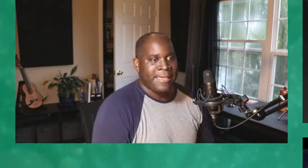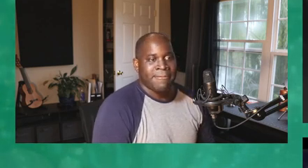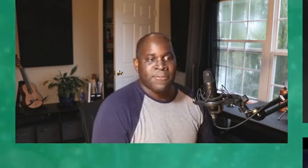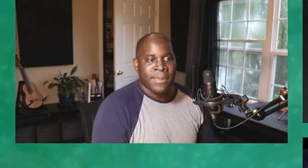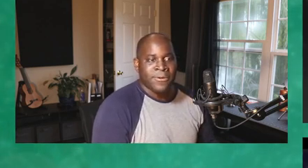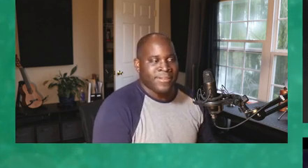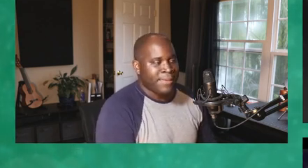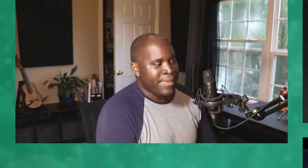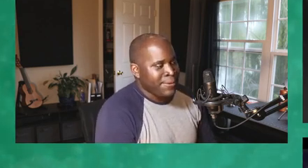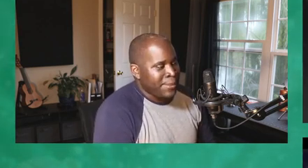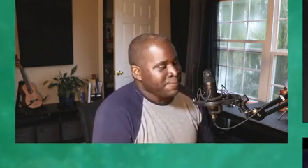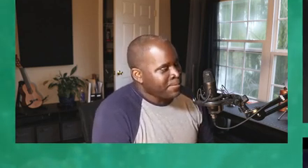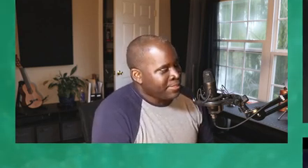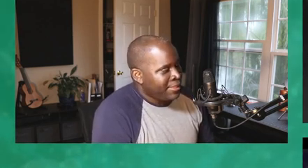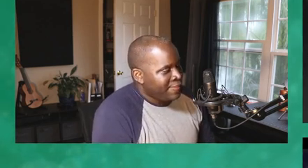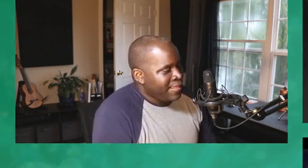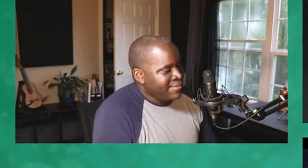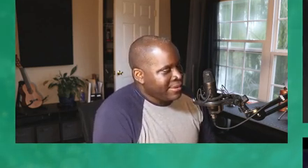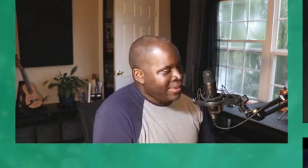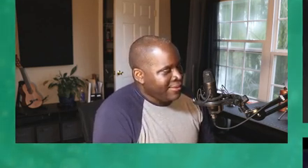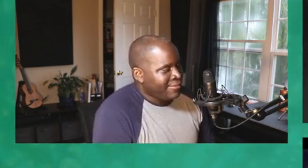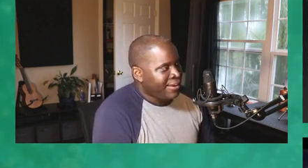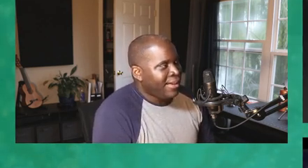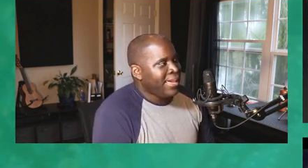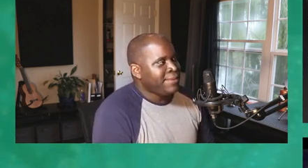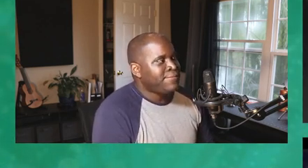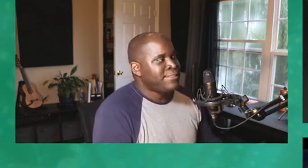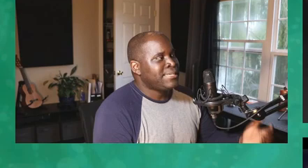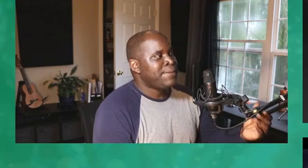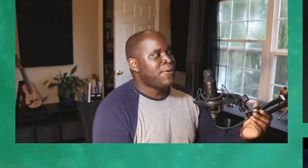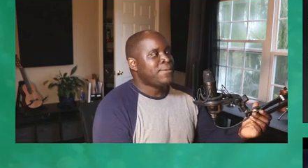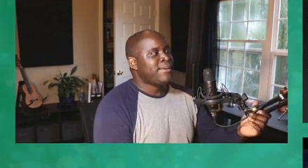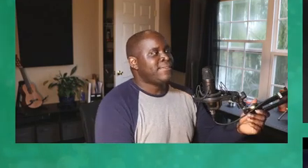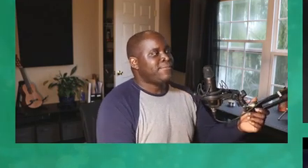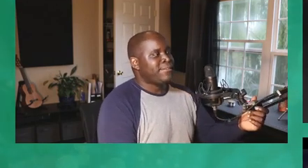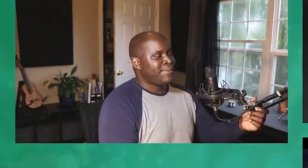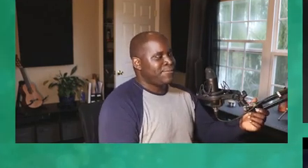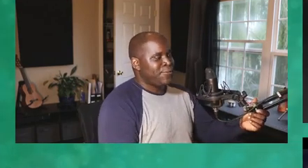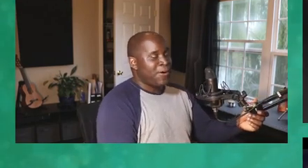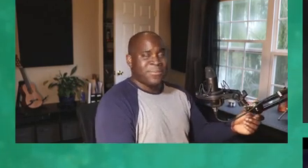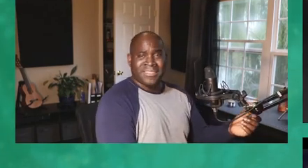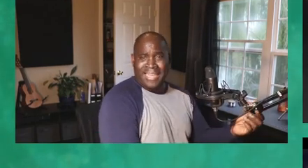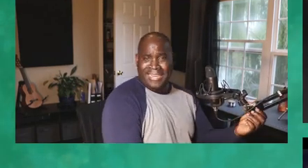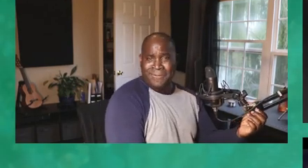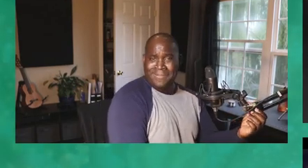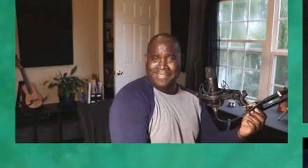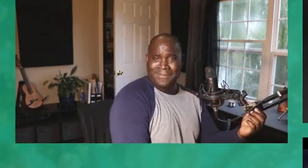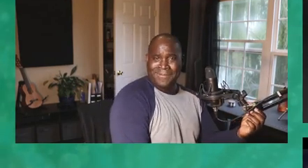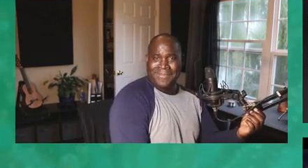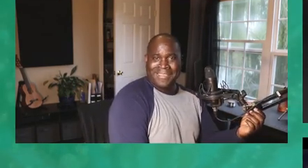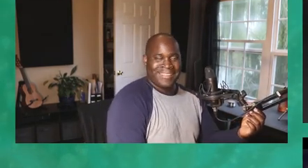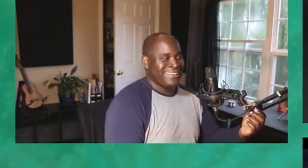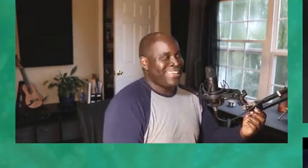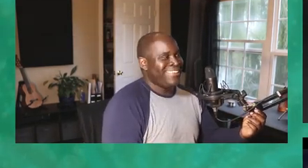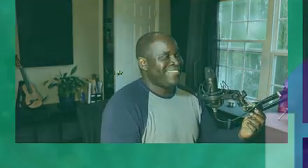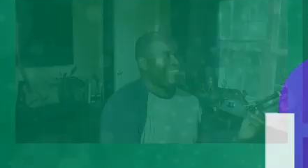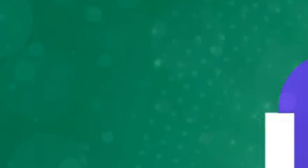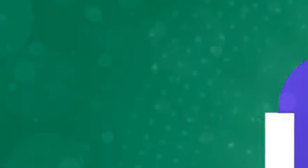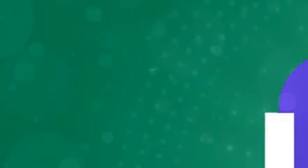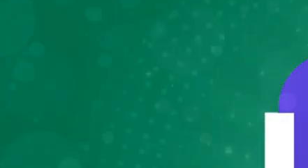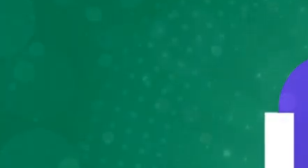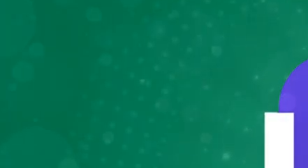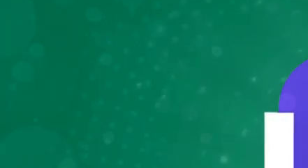and spend more time. Anyway, that's it, guys. I had a fun time. I hope you guys had a fun time too. I hope the lighting was a little